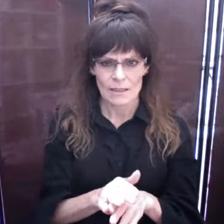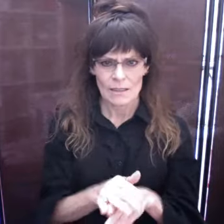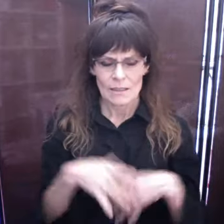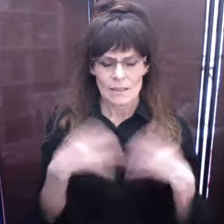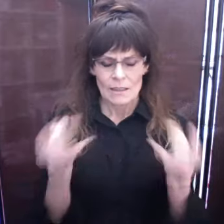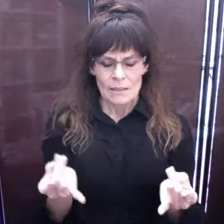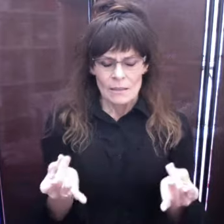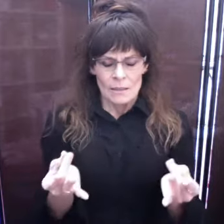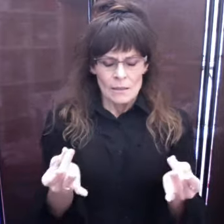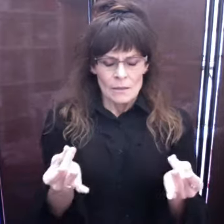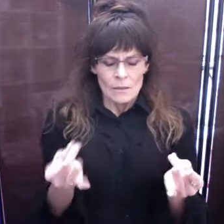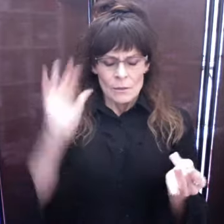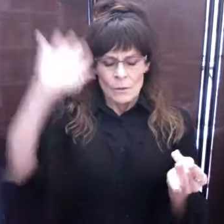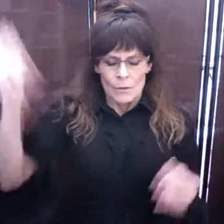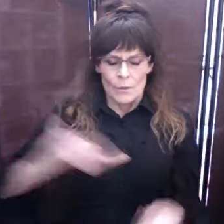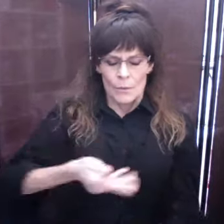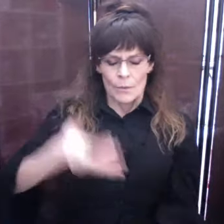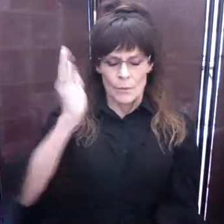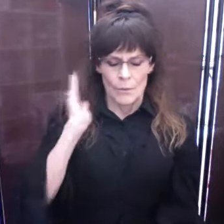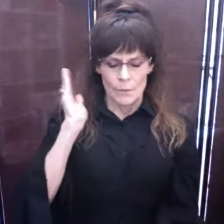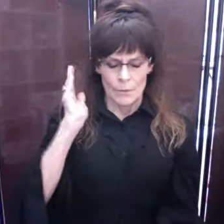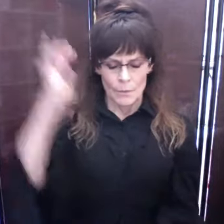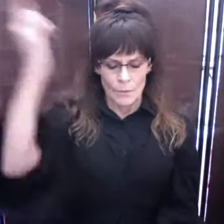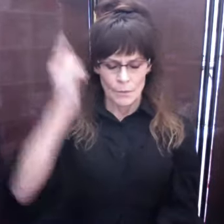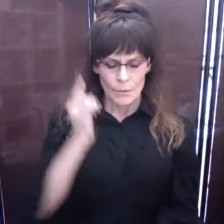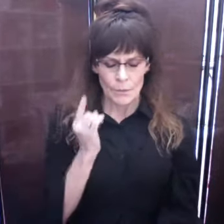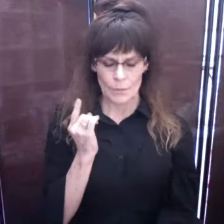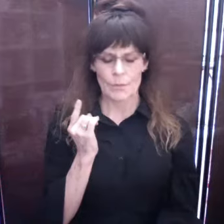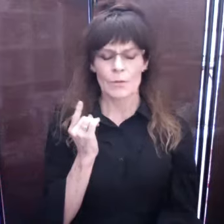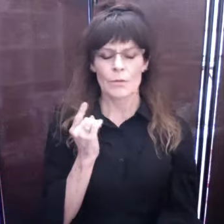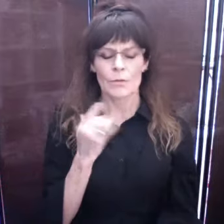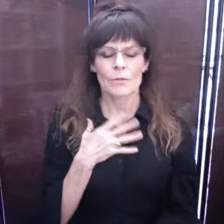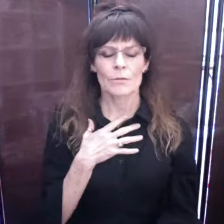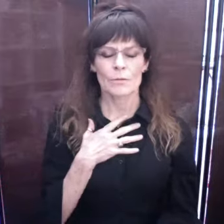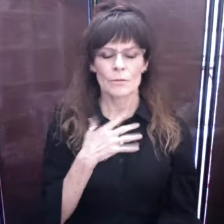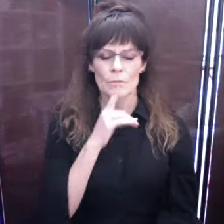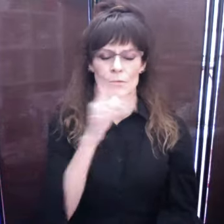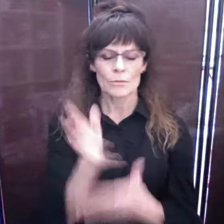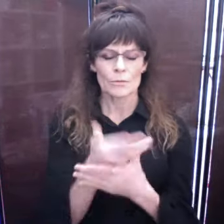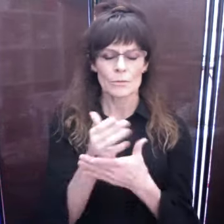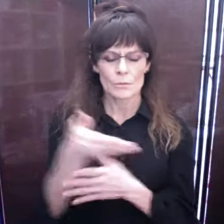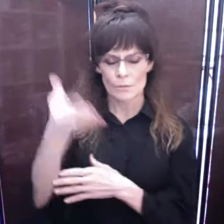I'm going to invite God into this present moment so I can really share the God in me with you.